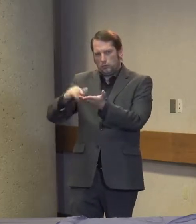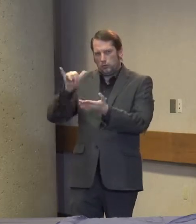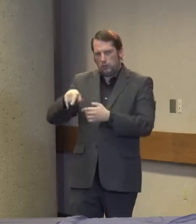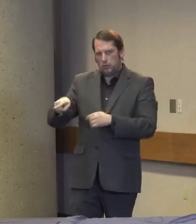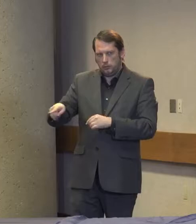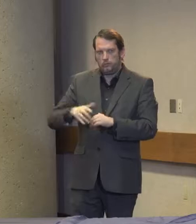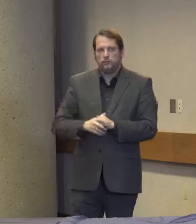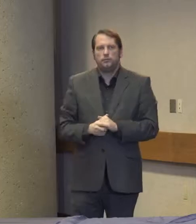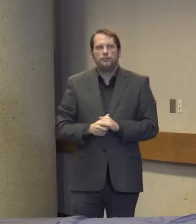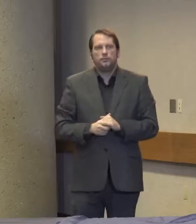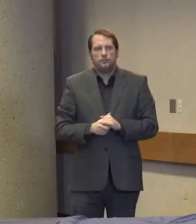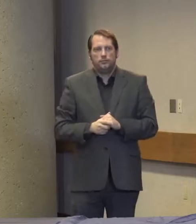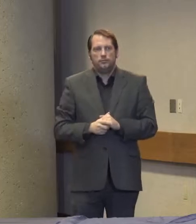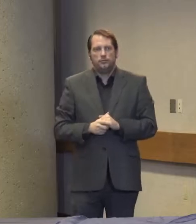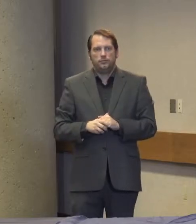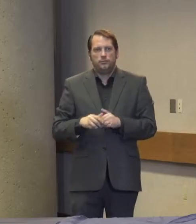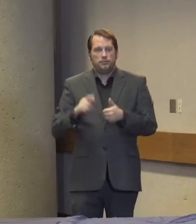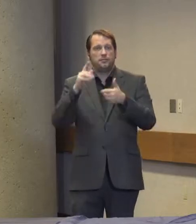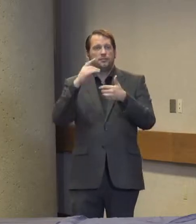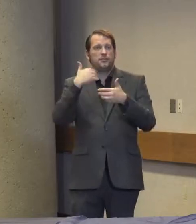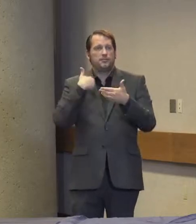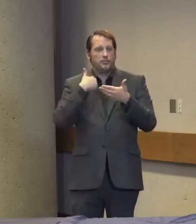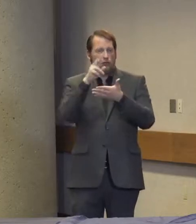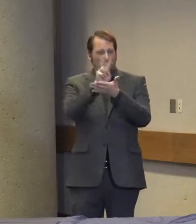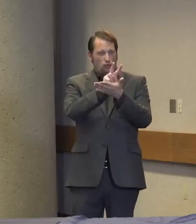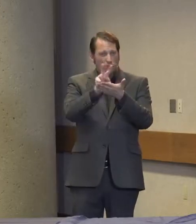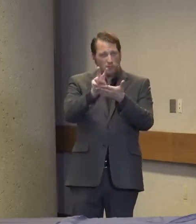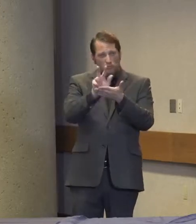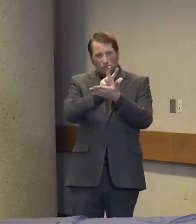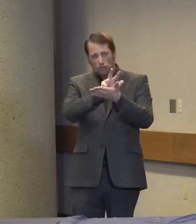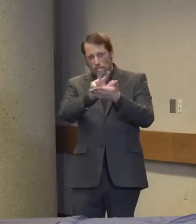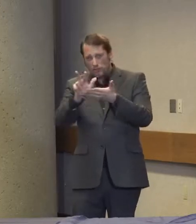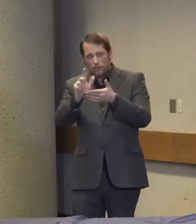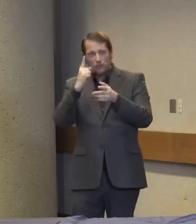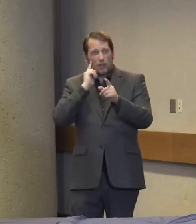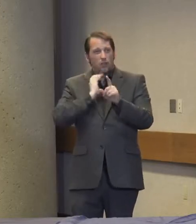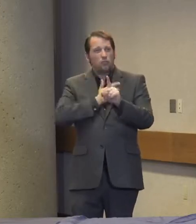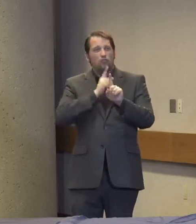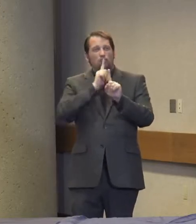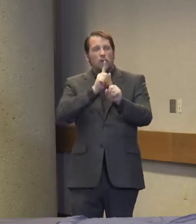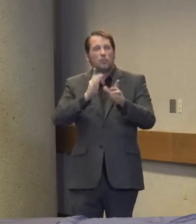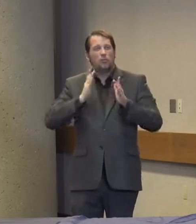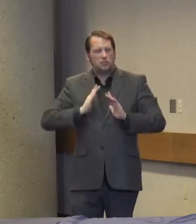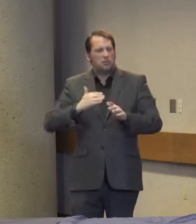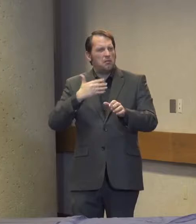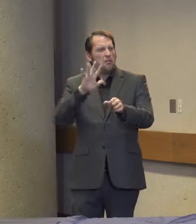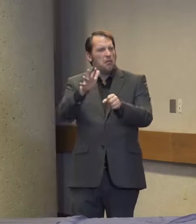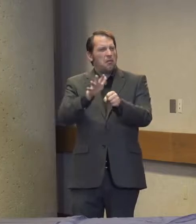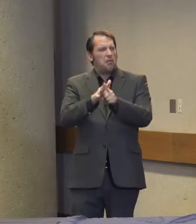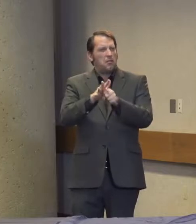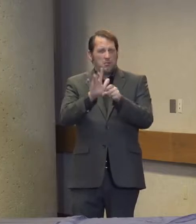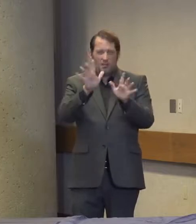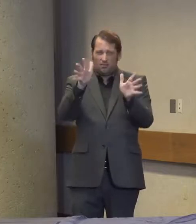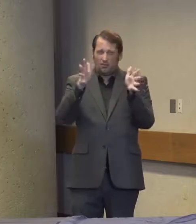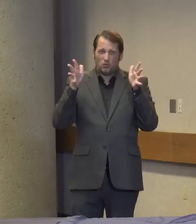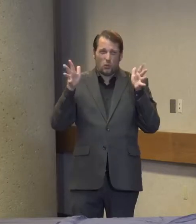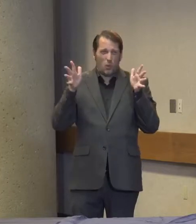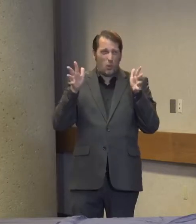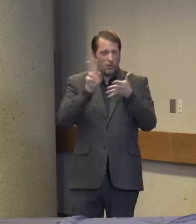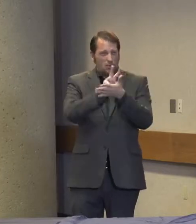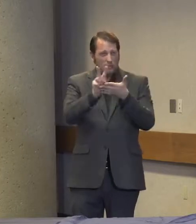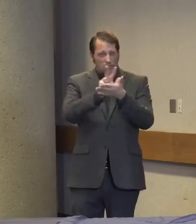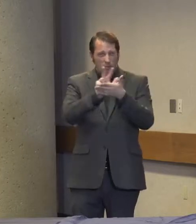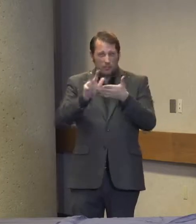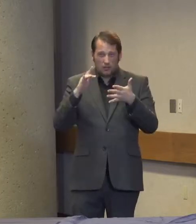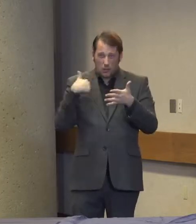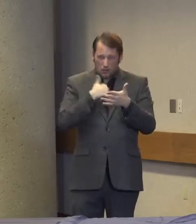our response partners. We are working every day to acquire more resources through several avenues. First, we have